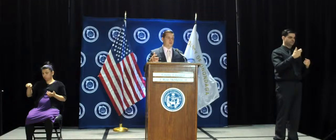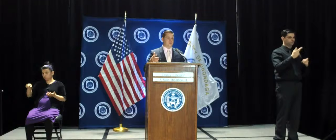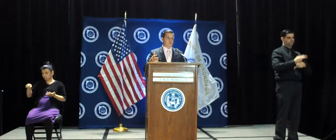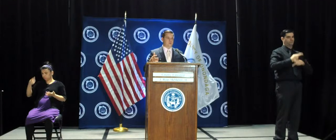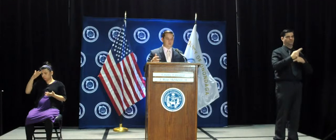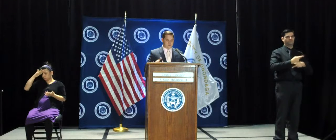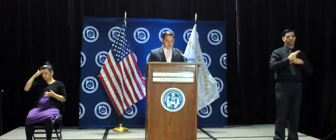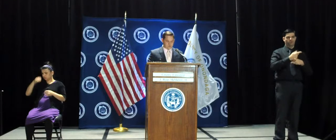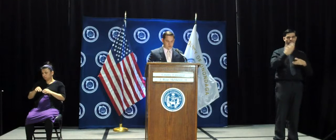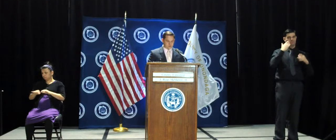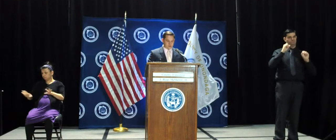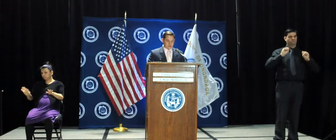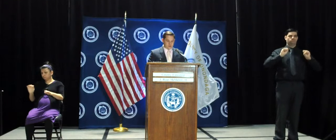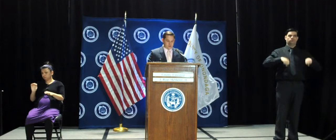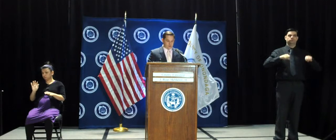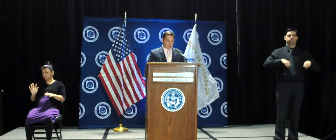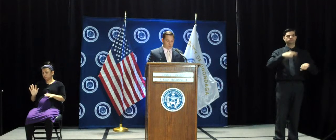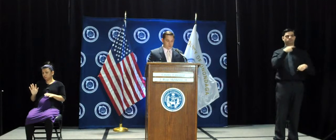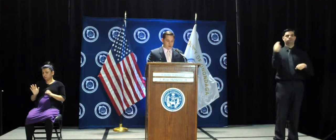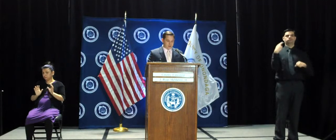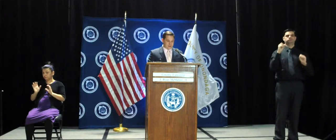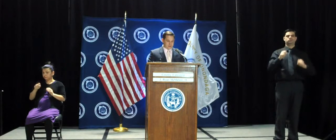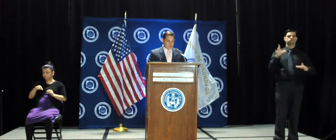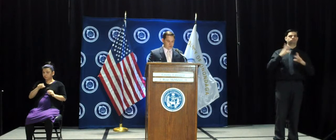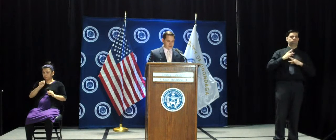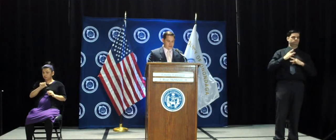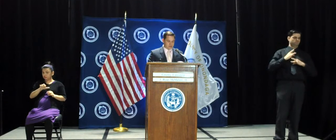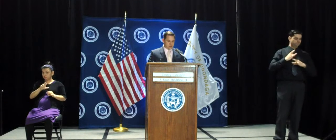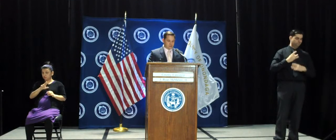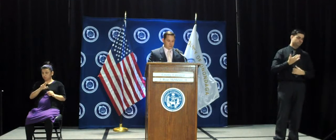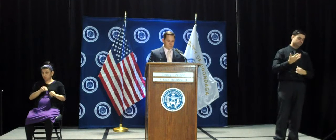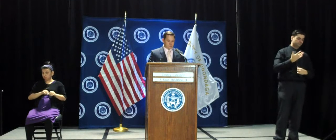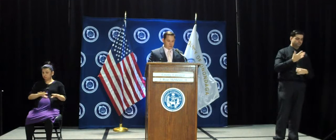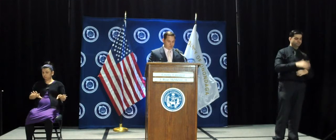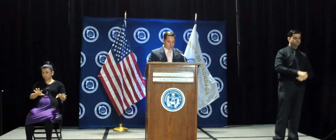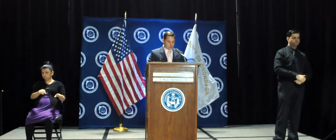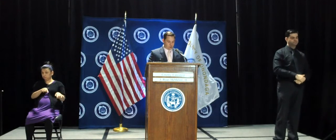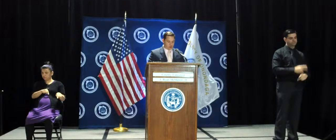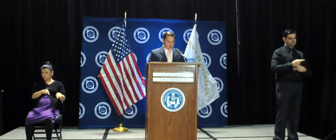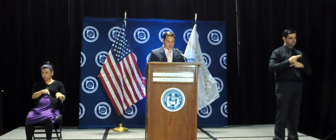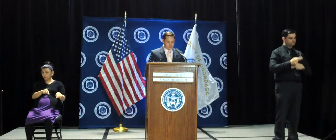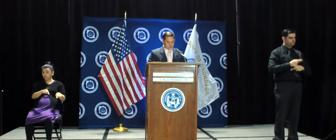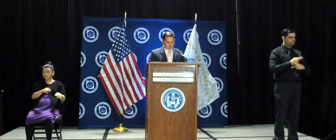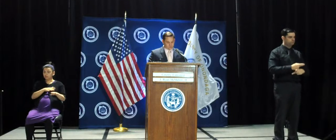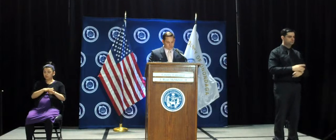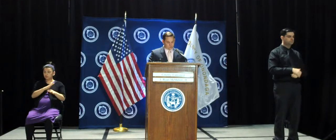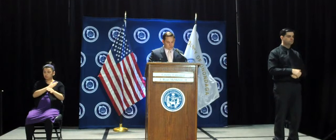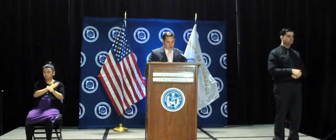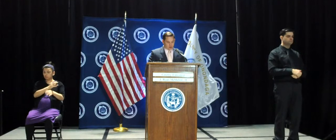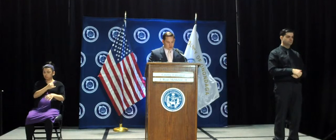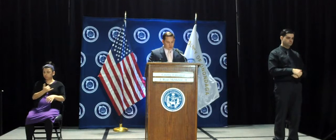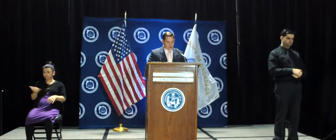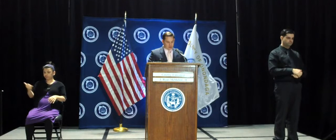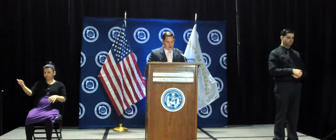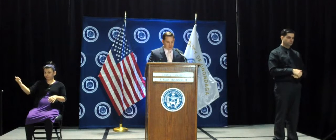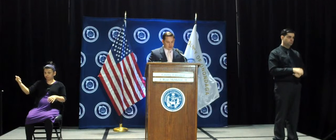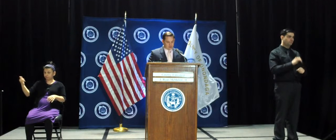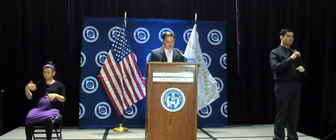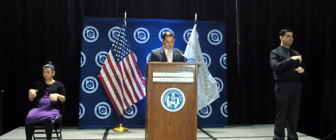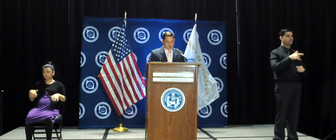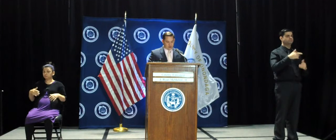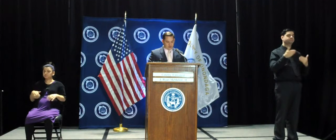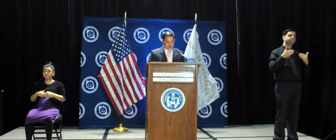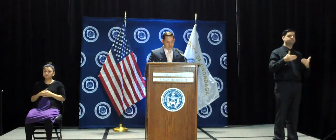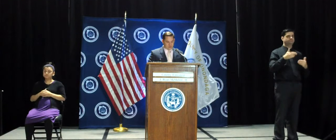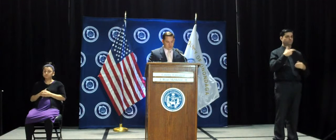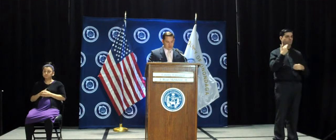higher in other communities. So that's risk that you're taking, and that those are your calls. Looking at